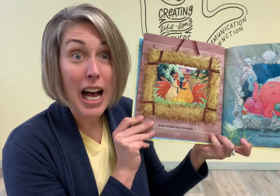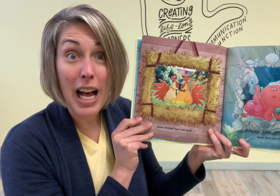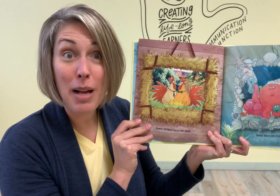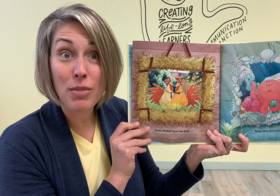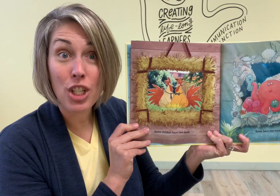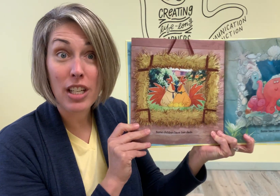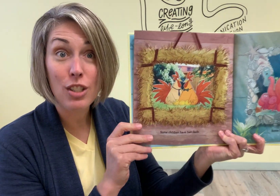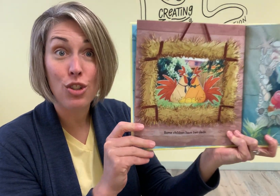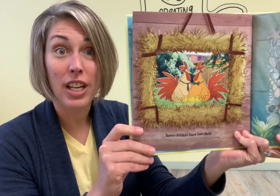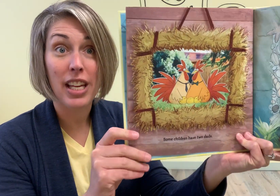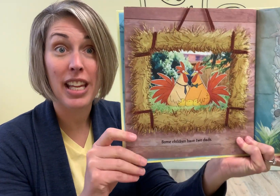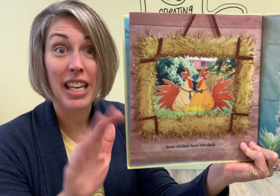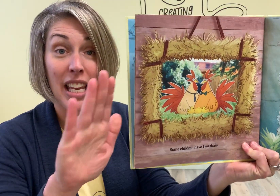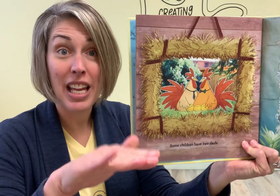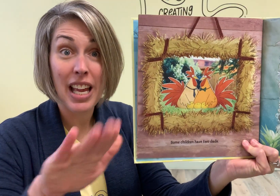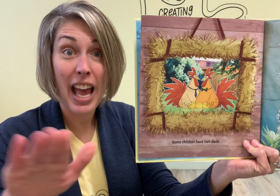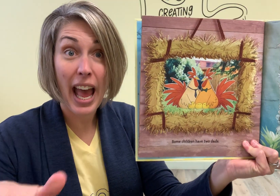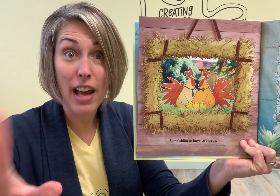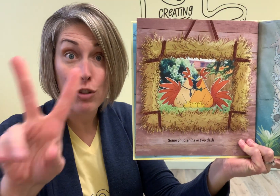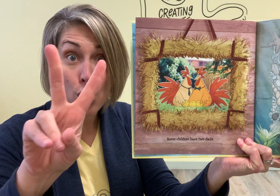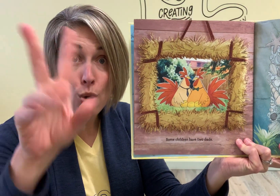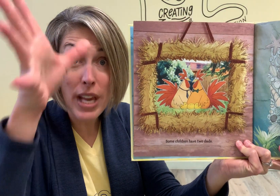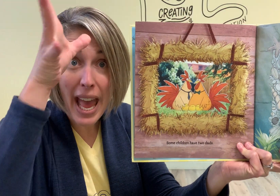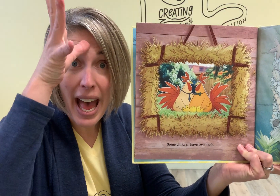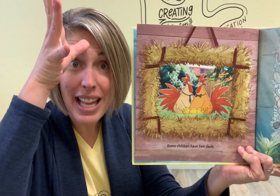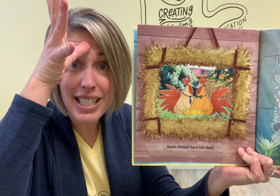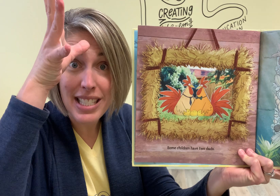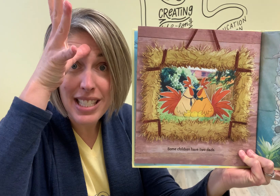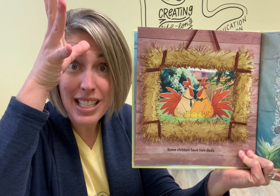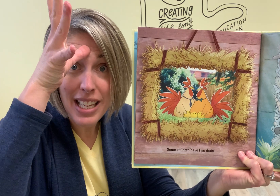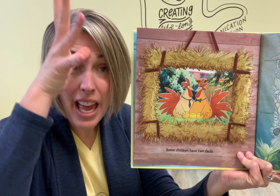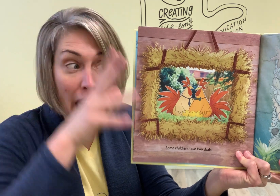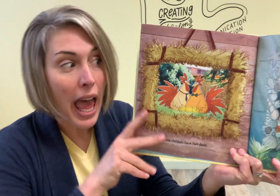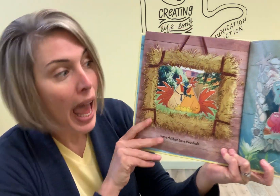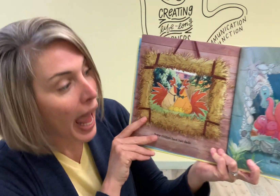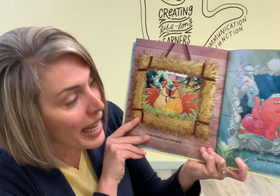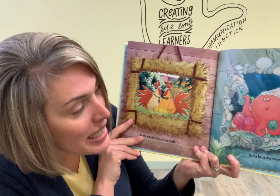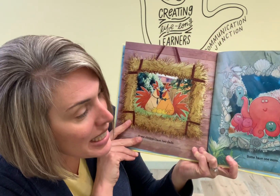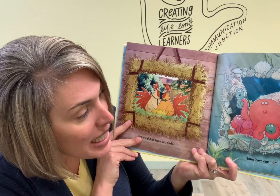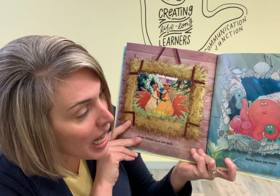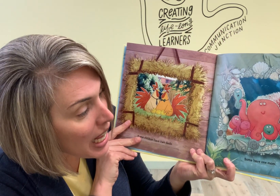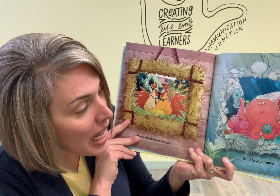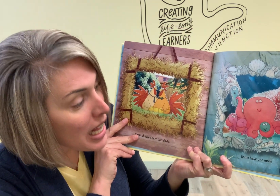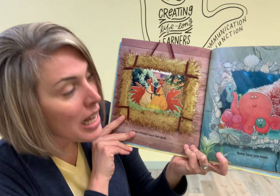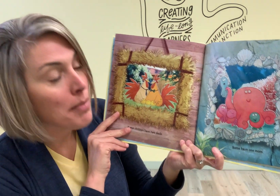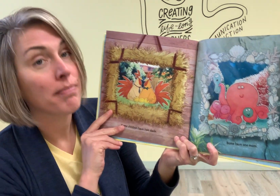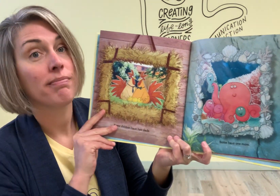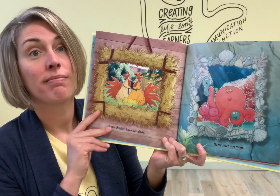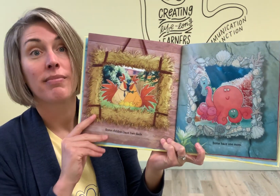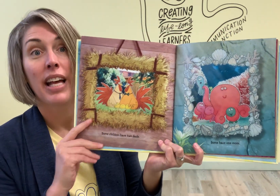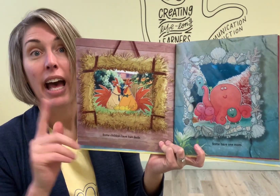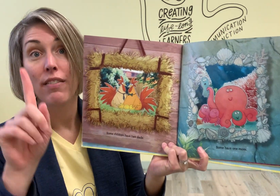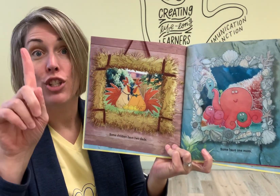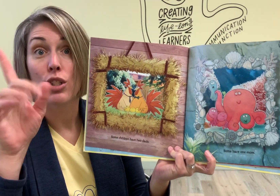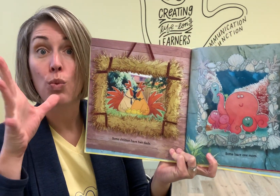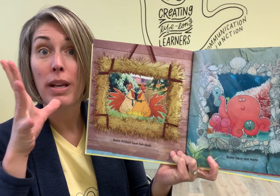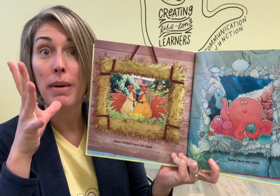Some children have two dads, and some have just one